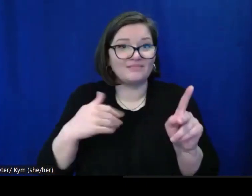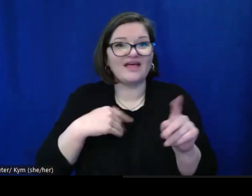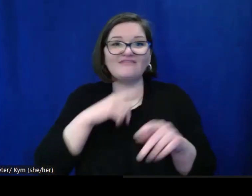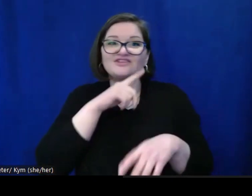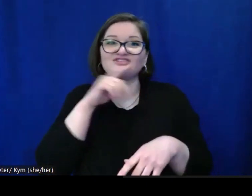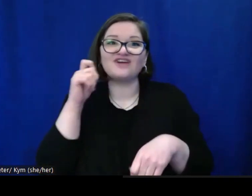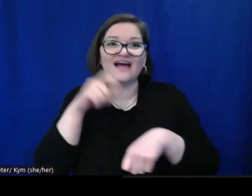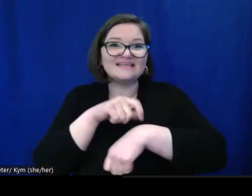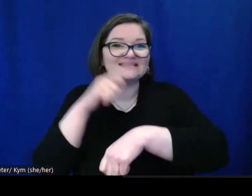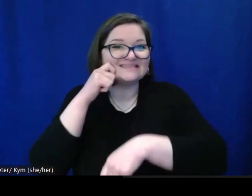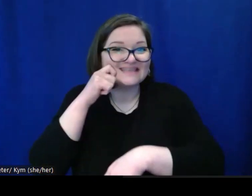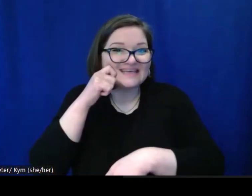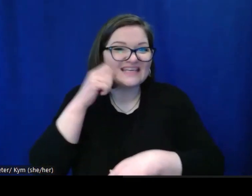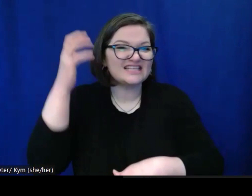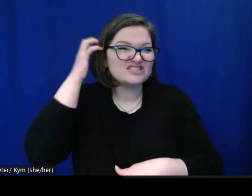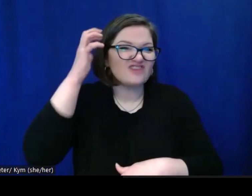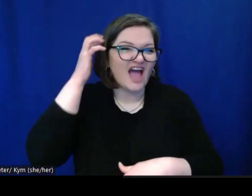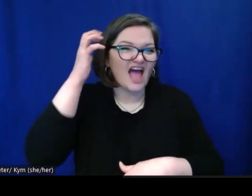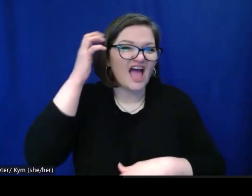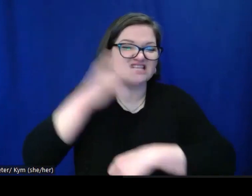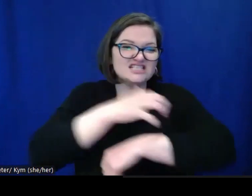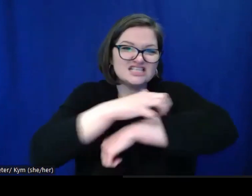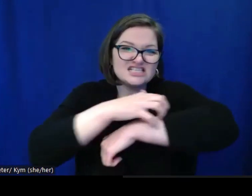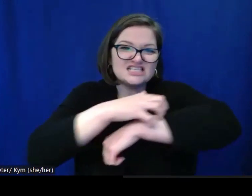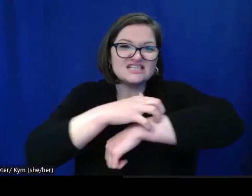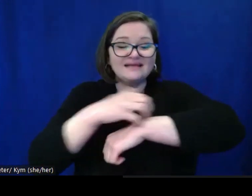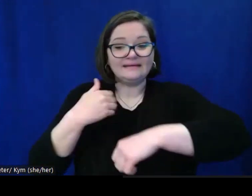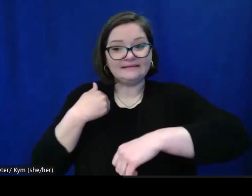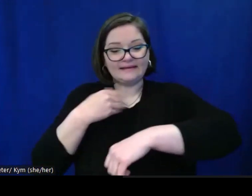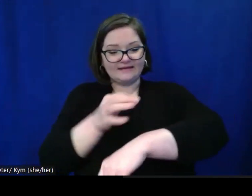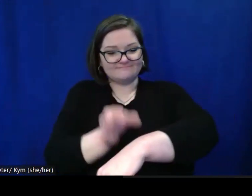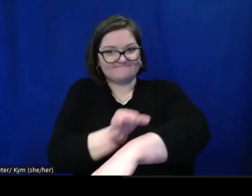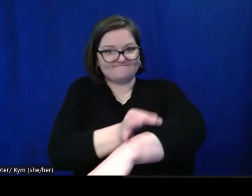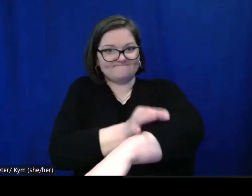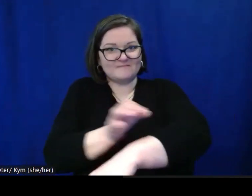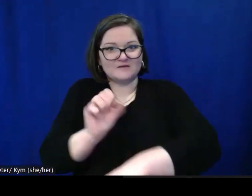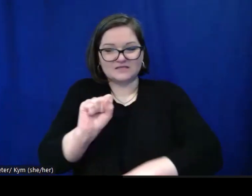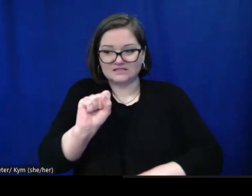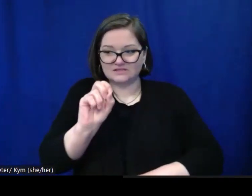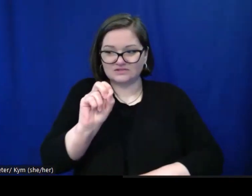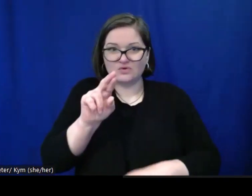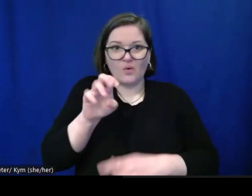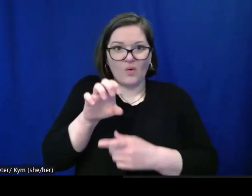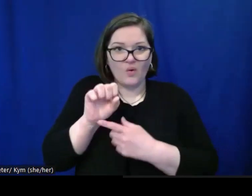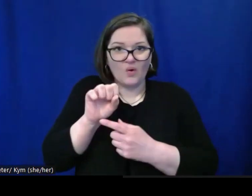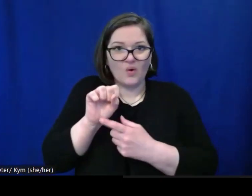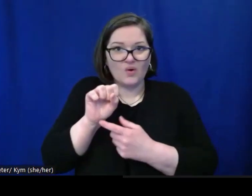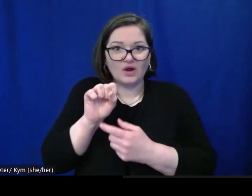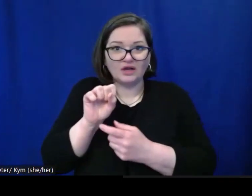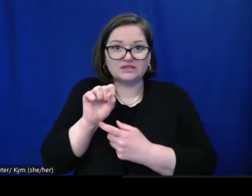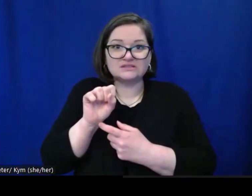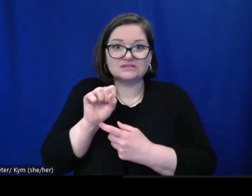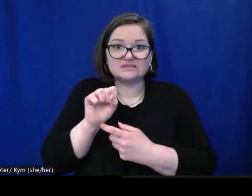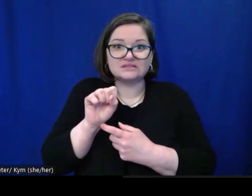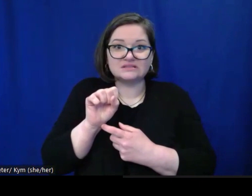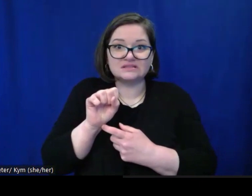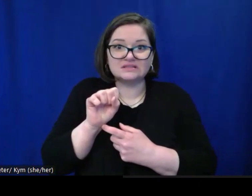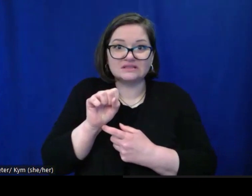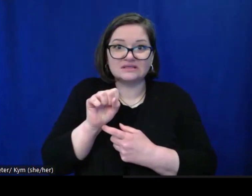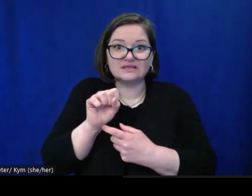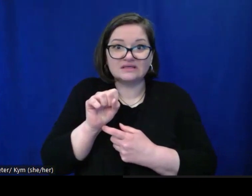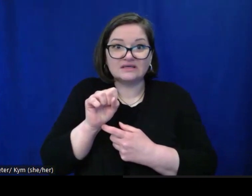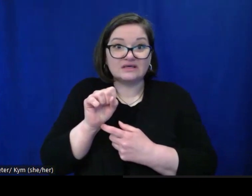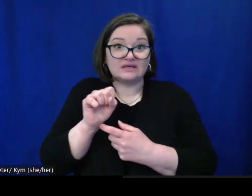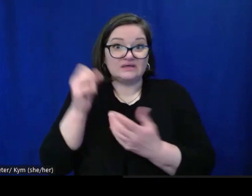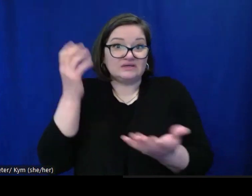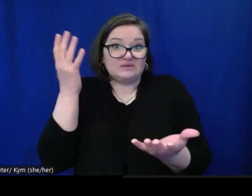they're scratching, they wind up with sores all over their bodies because they've had a harsh chemical put on their